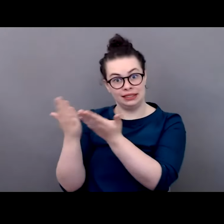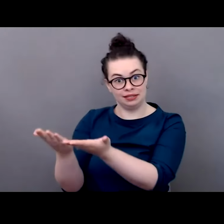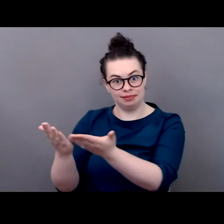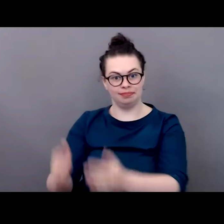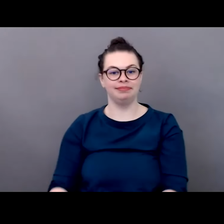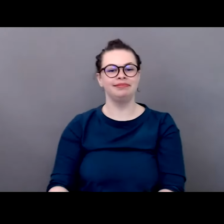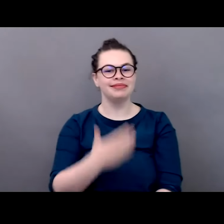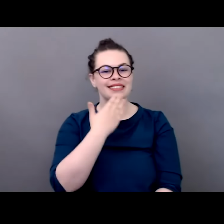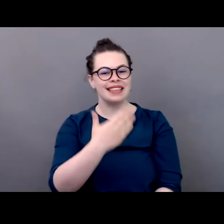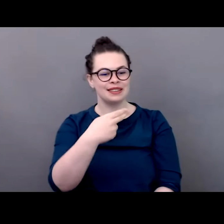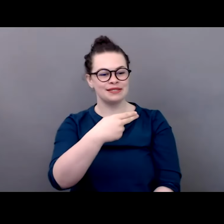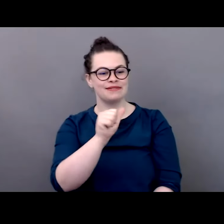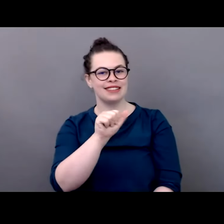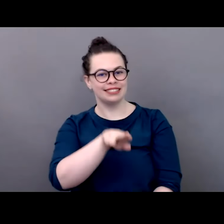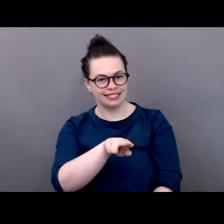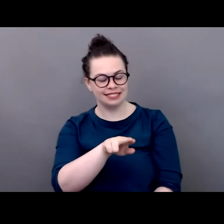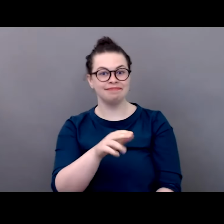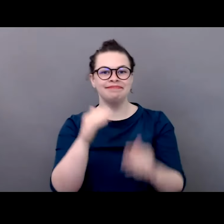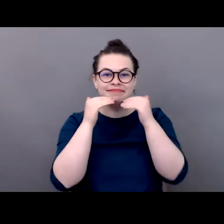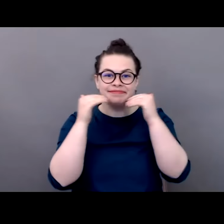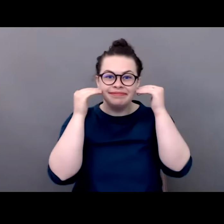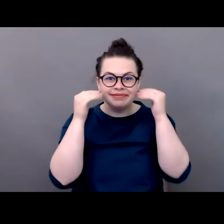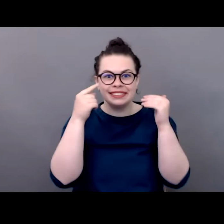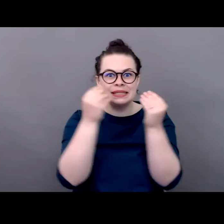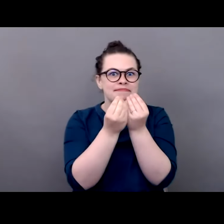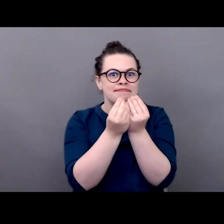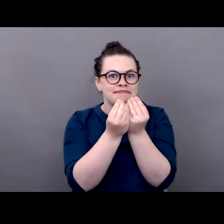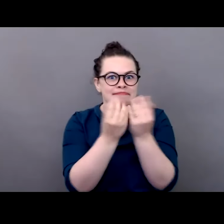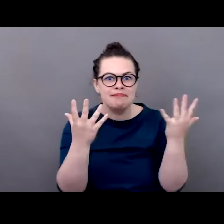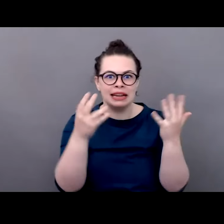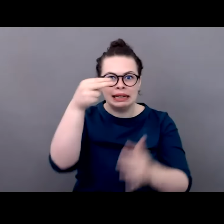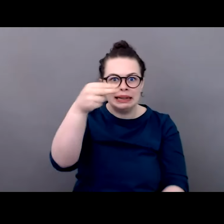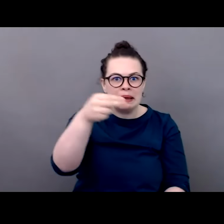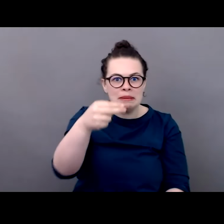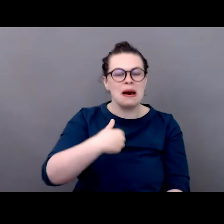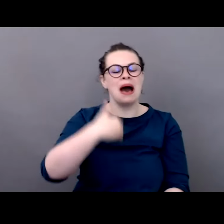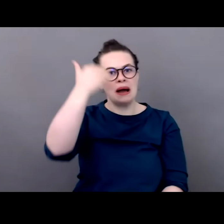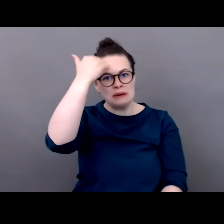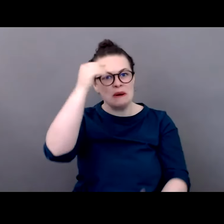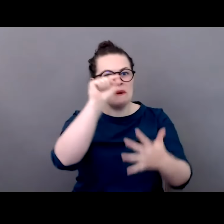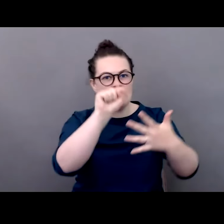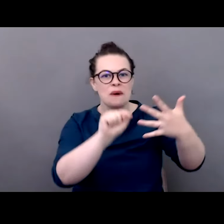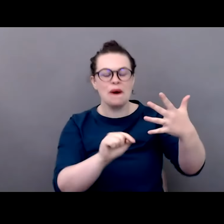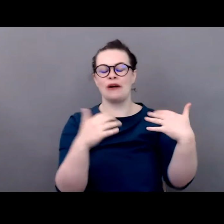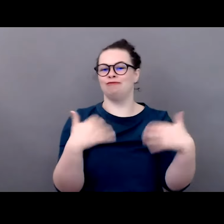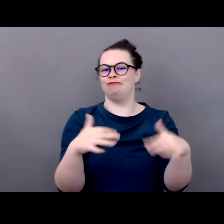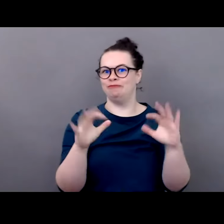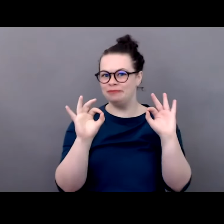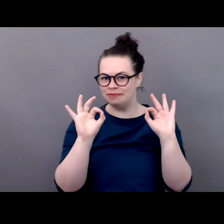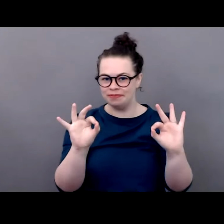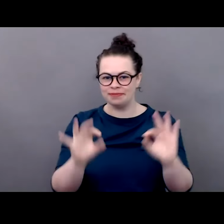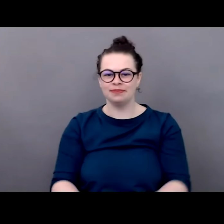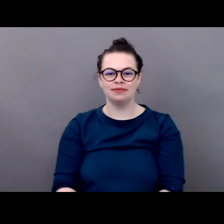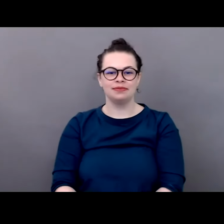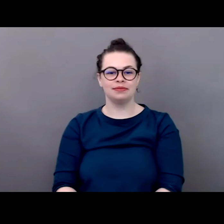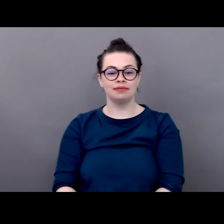welcome everybody. It's great to see so many familiar people registered and attending today. So I just want to